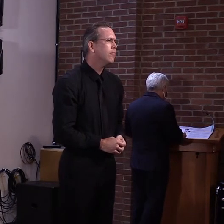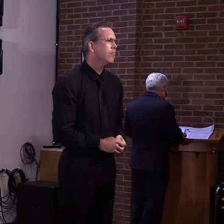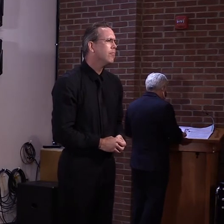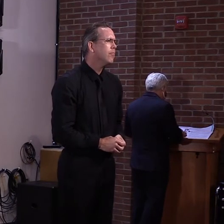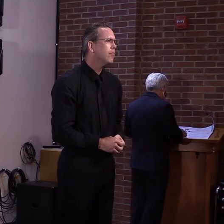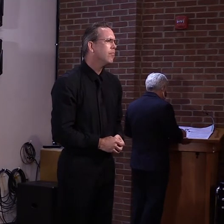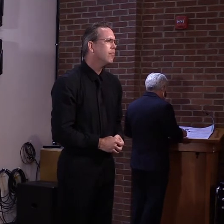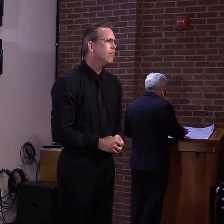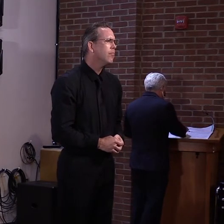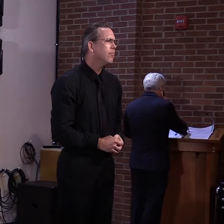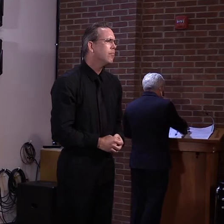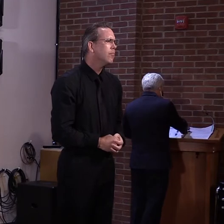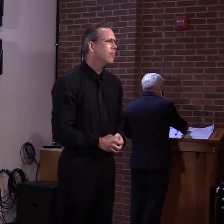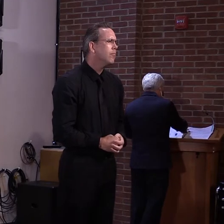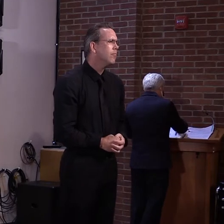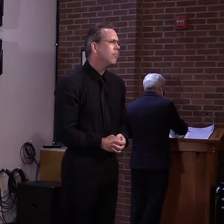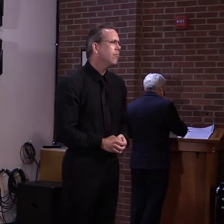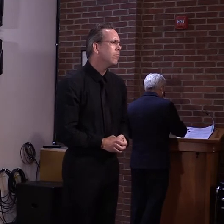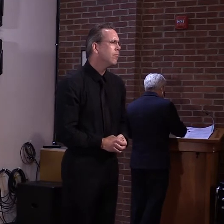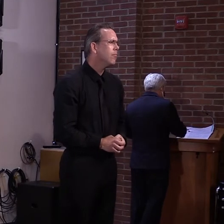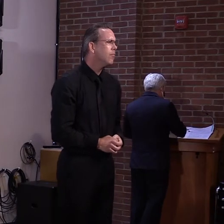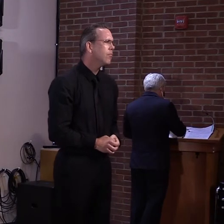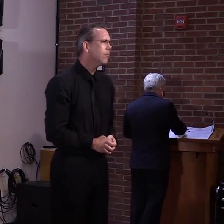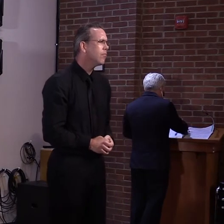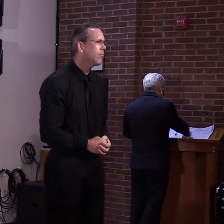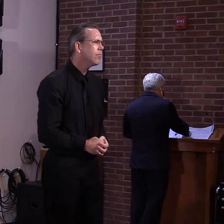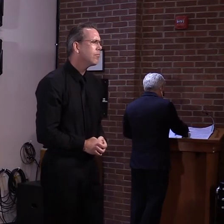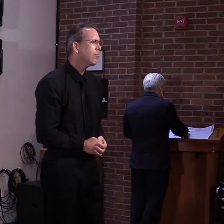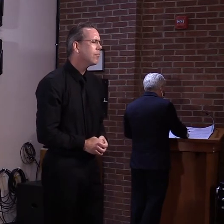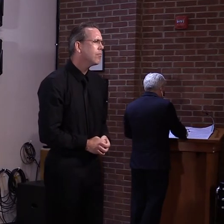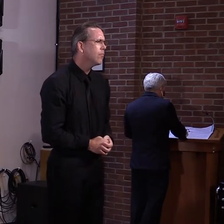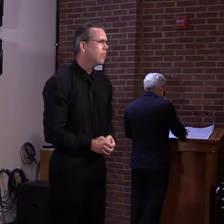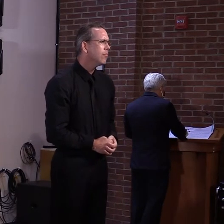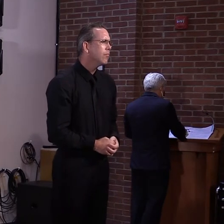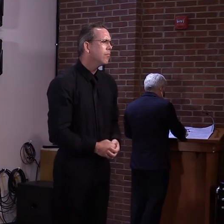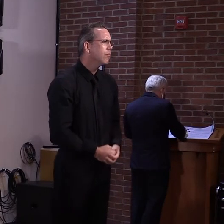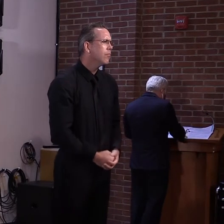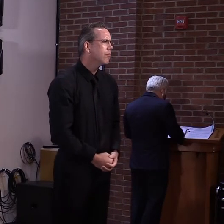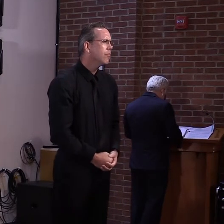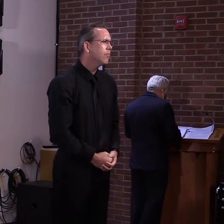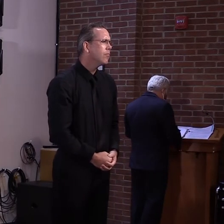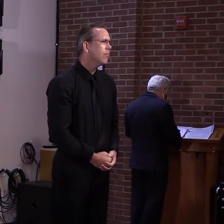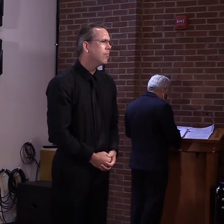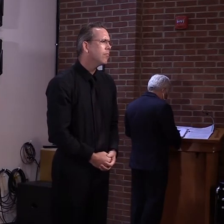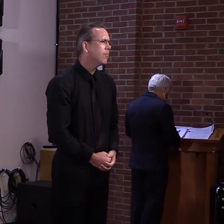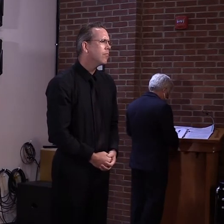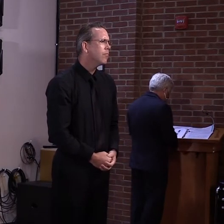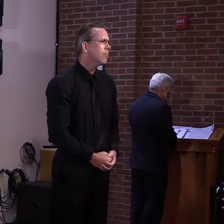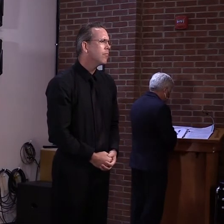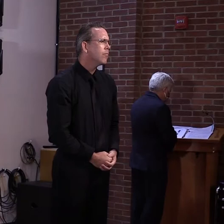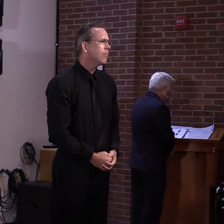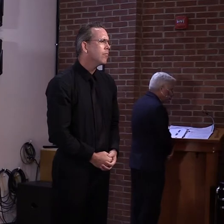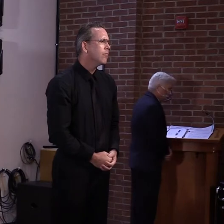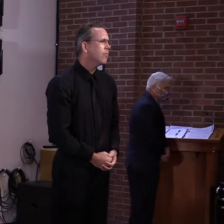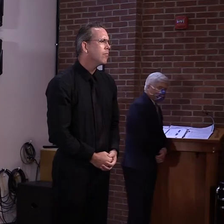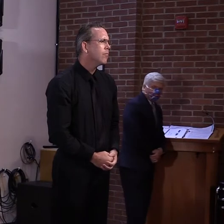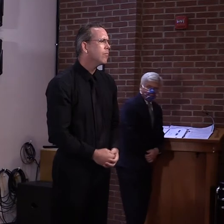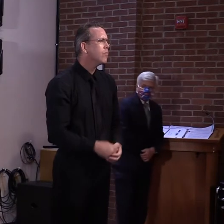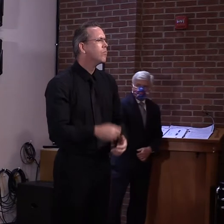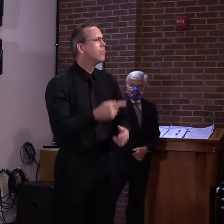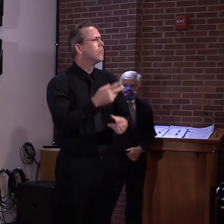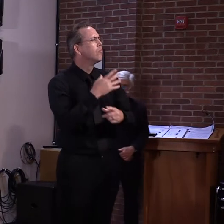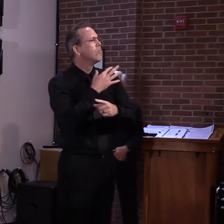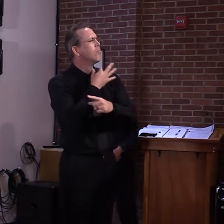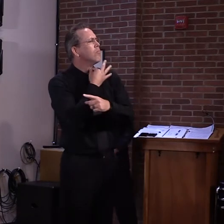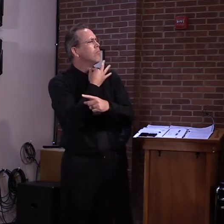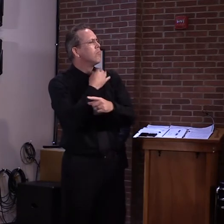the co-directors for fair and impartial policing. What can you tell us about that? Yeah, the executive order is online at this point.